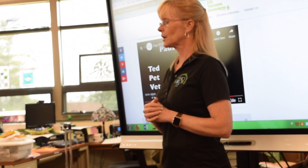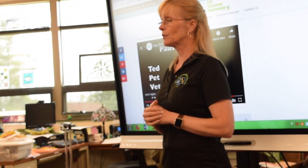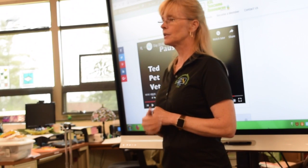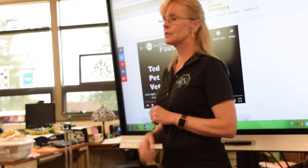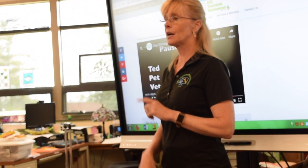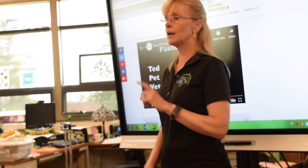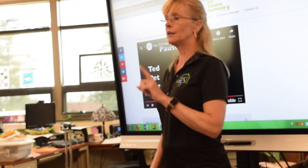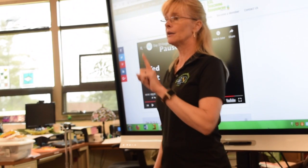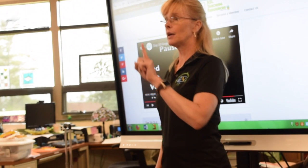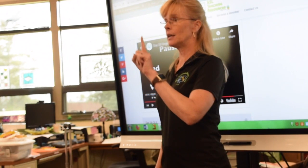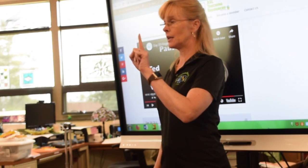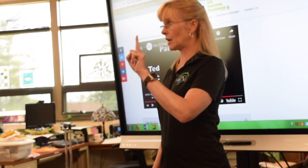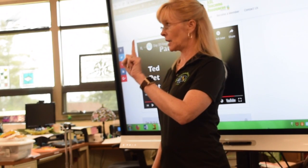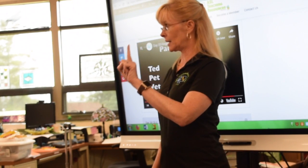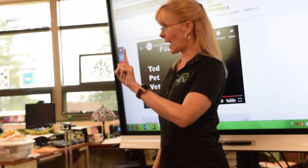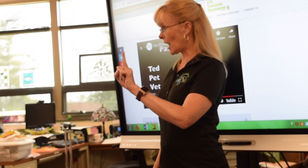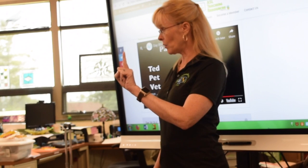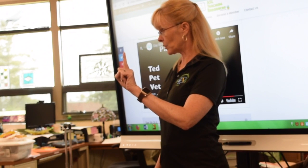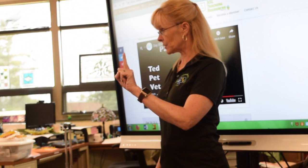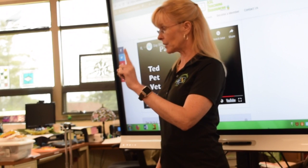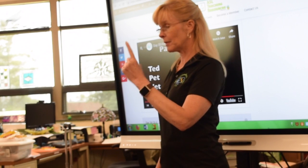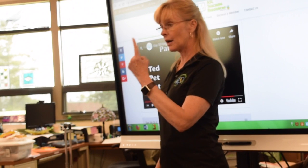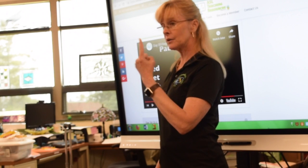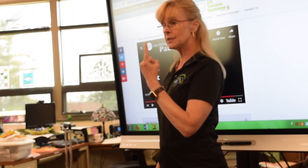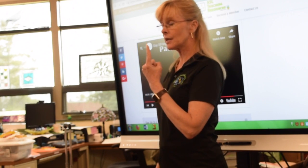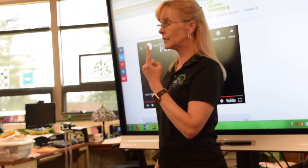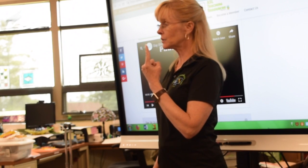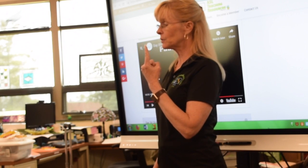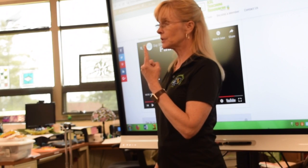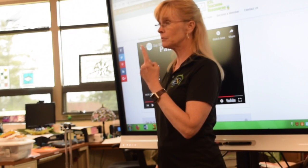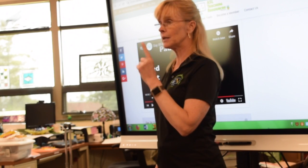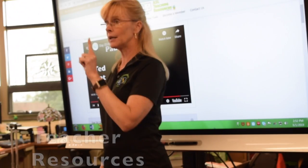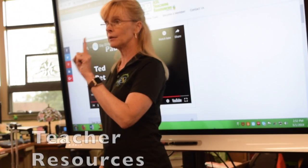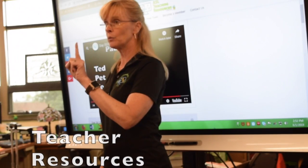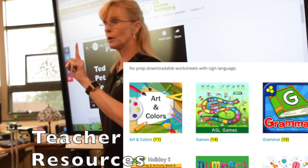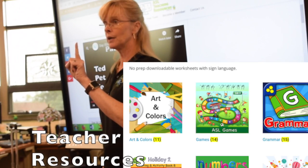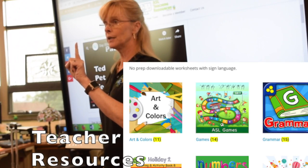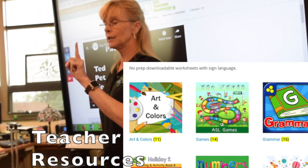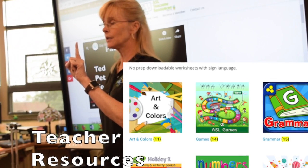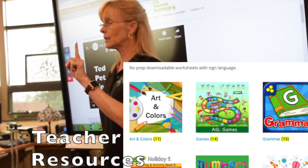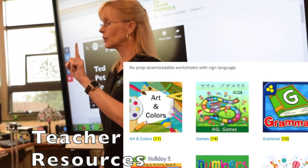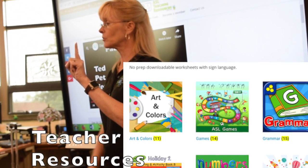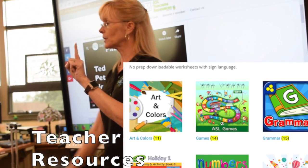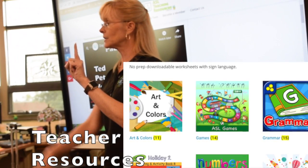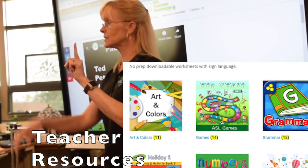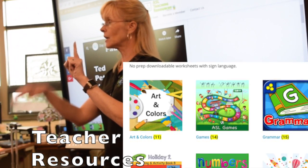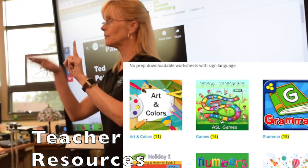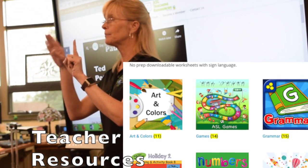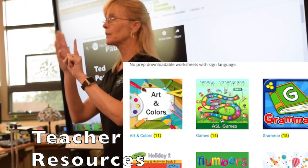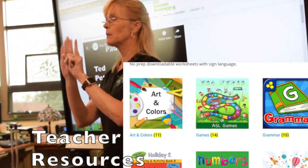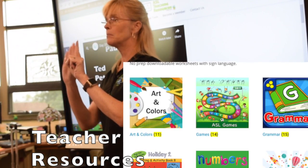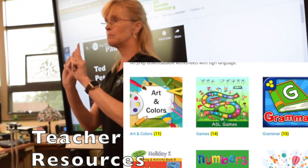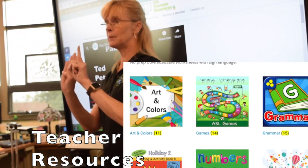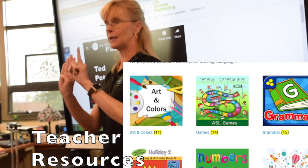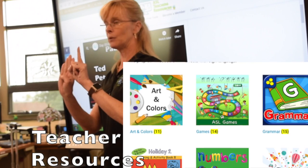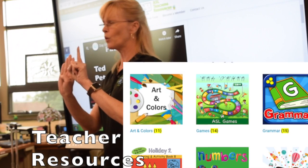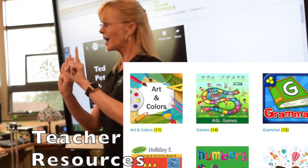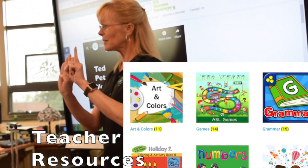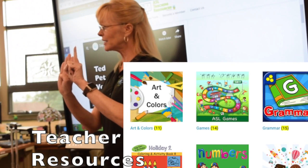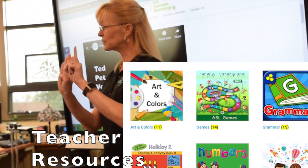going to sign it outwards. I'm not going to sign it towards me. 1, and then I'm going to bring this up, B. Why am I doing